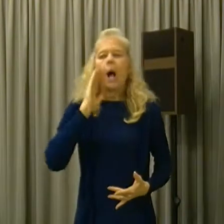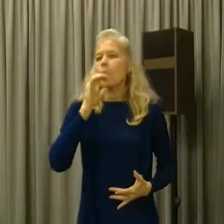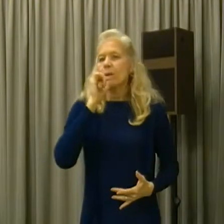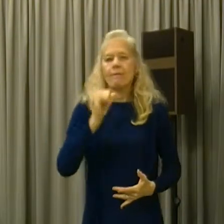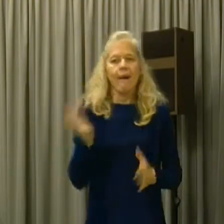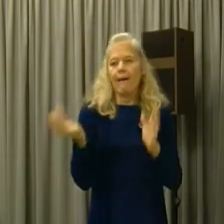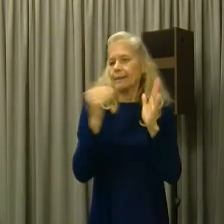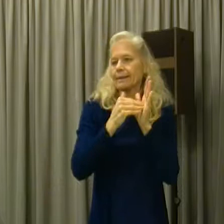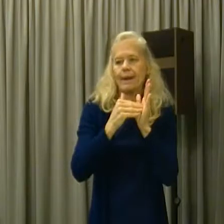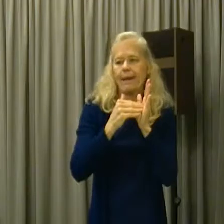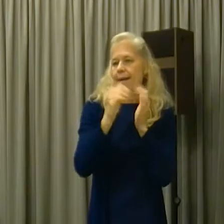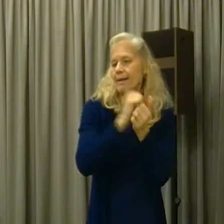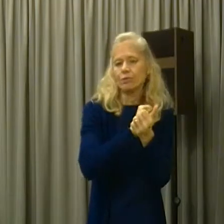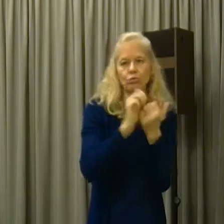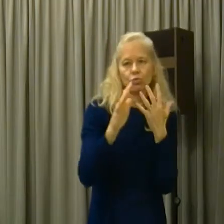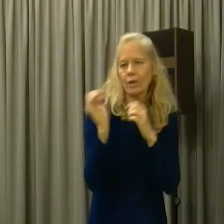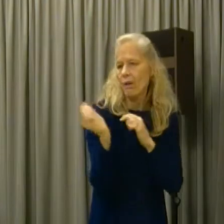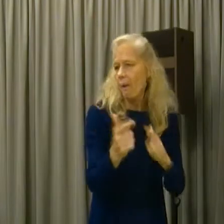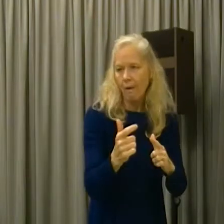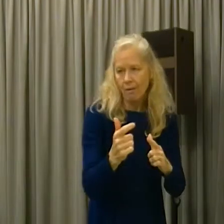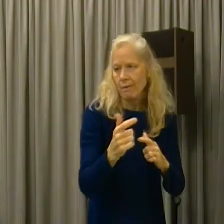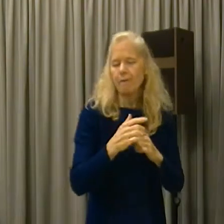heart is evil from his youth.